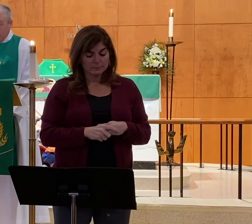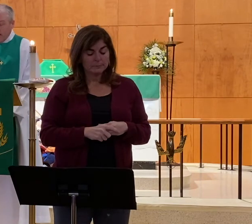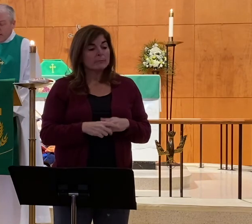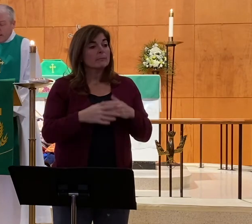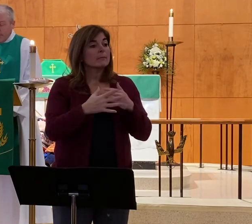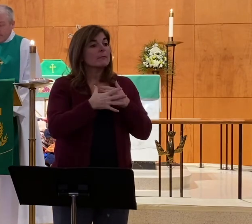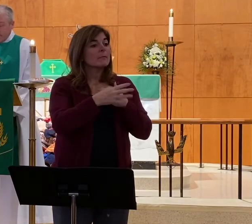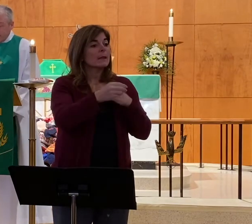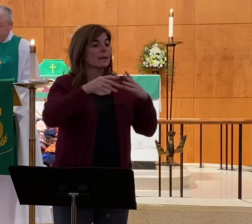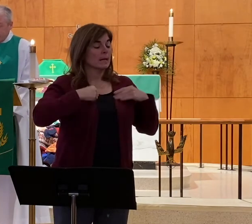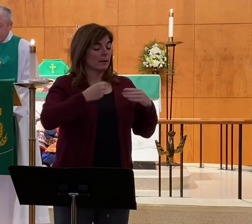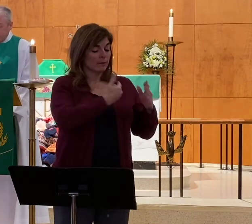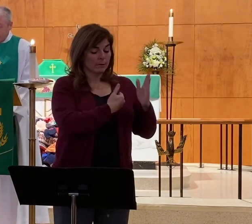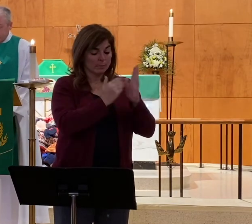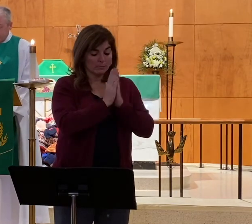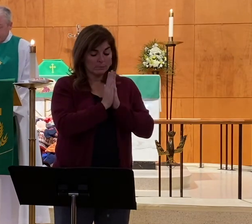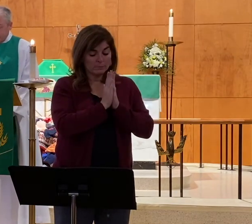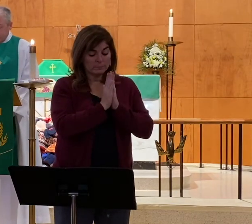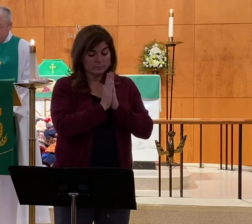God of light and life,